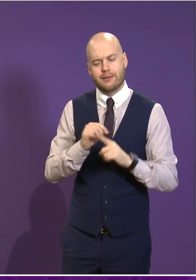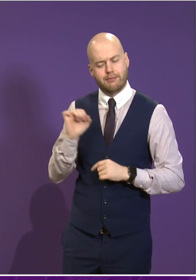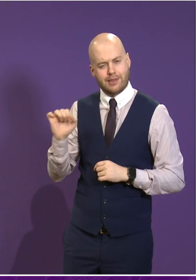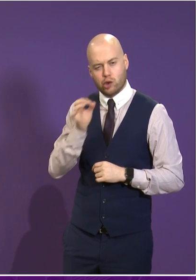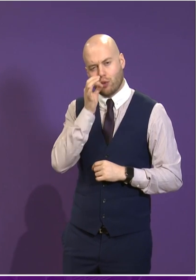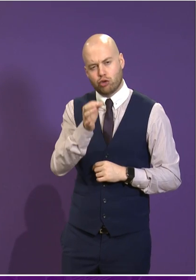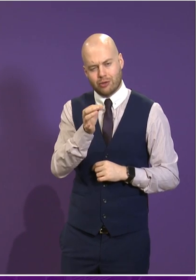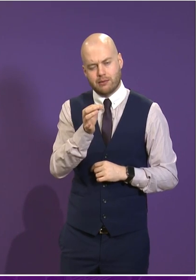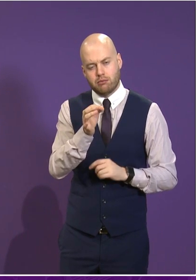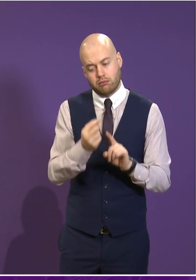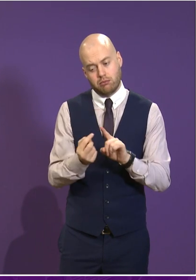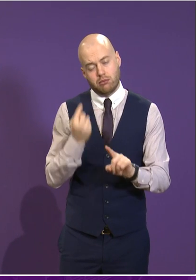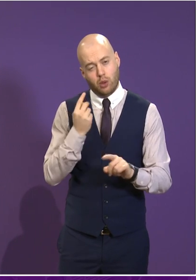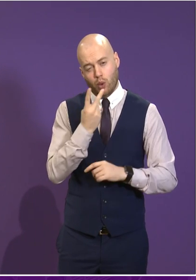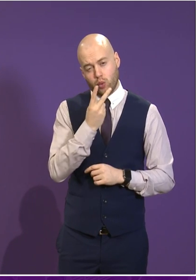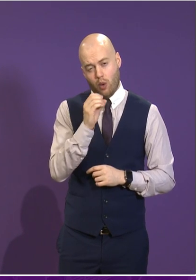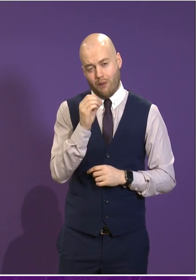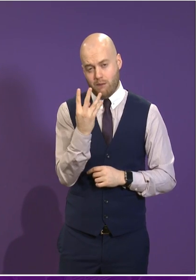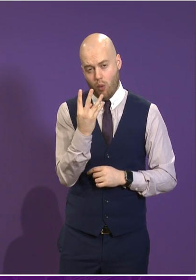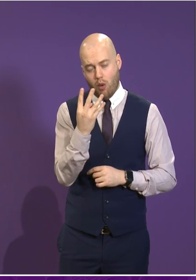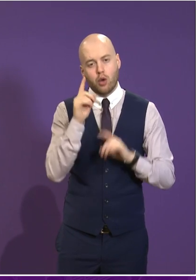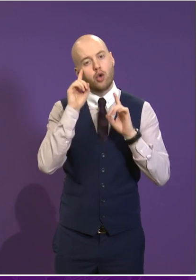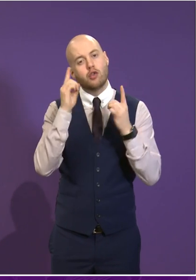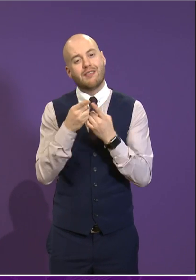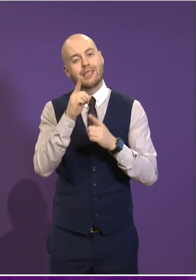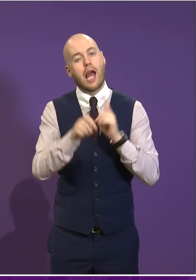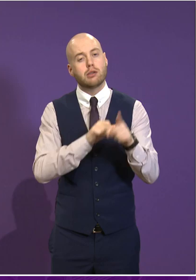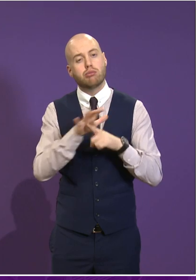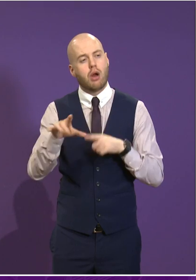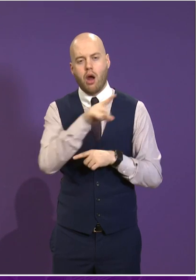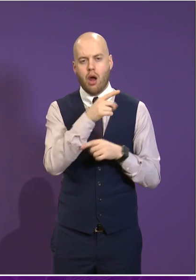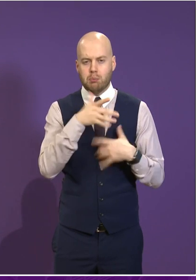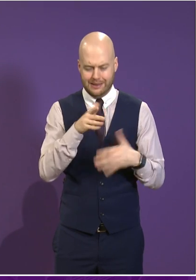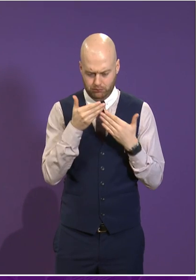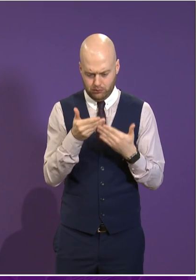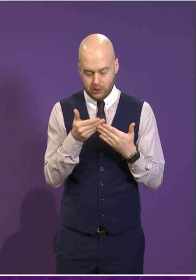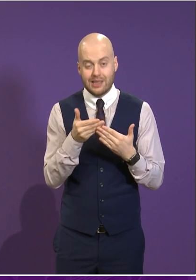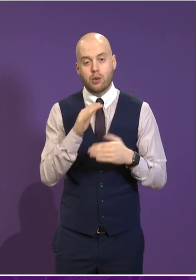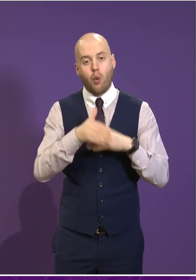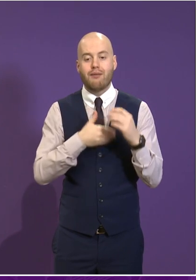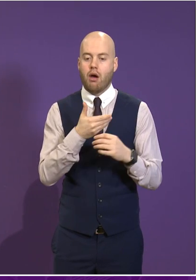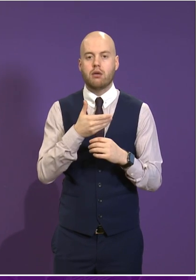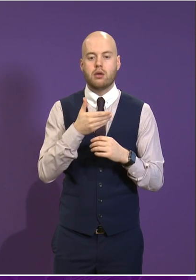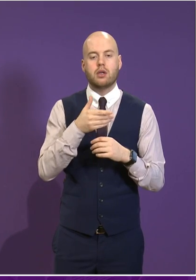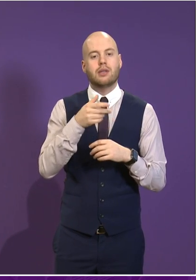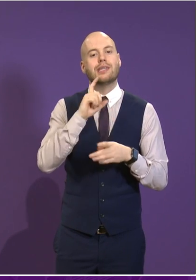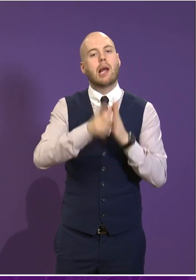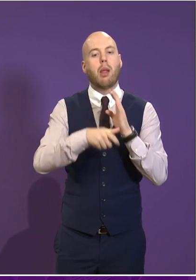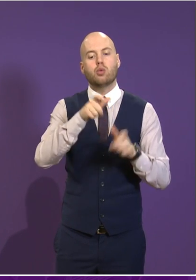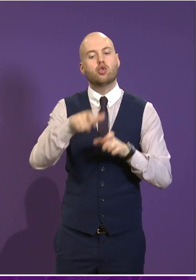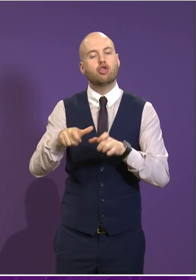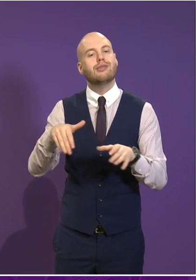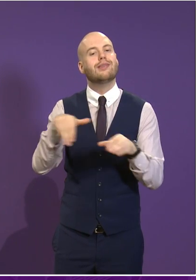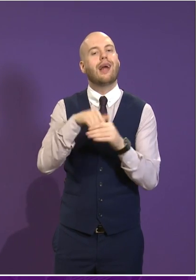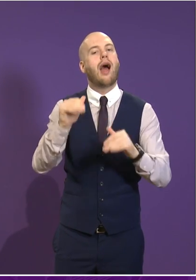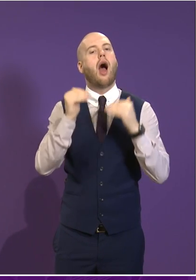Edinburgh conducted a study on disabled students in higher education. And there was a number of points